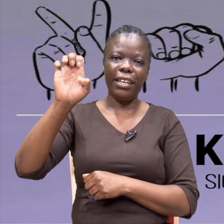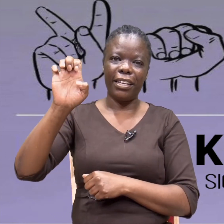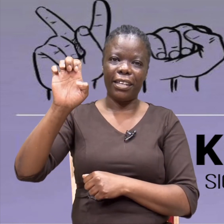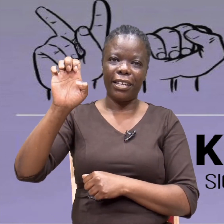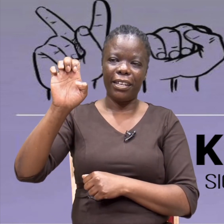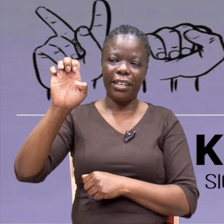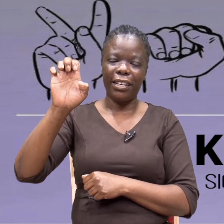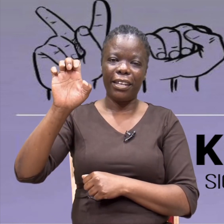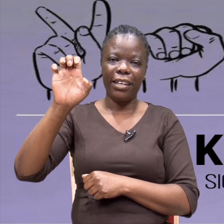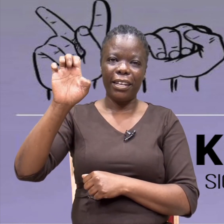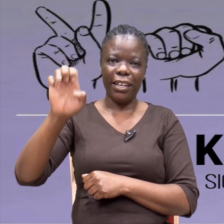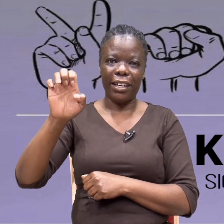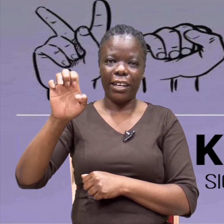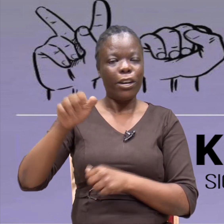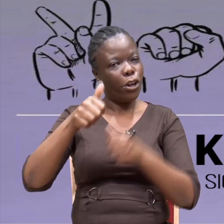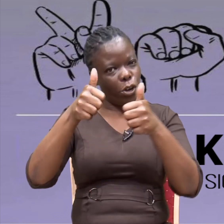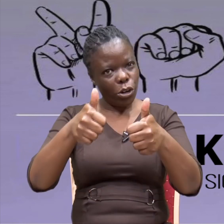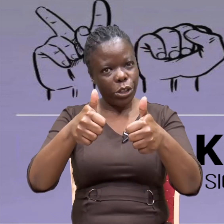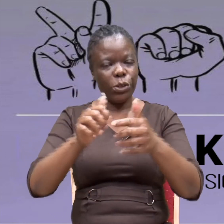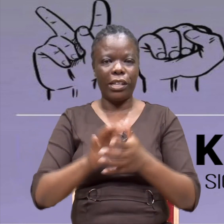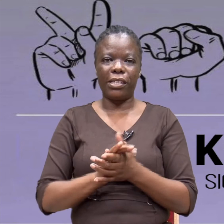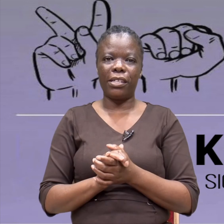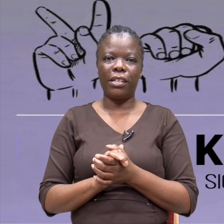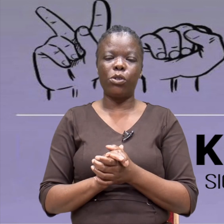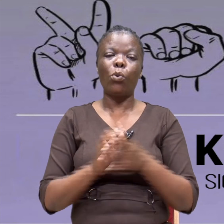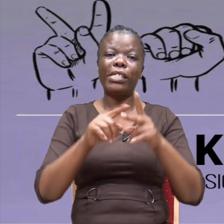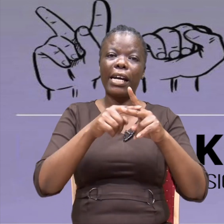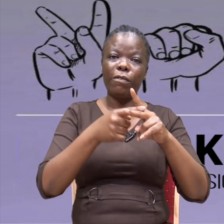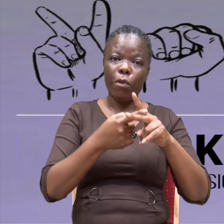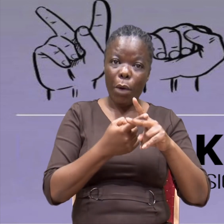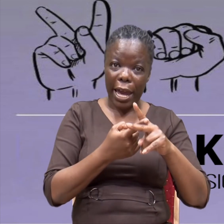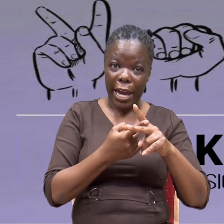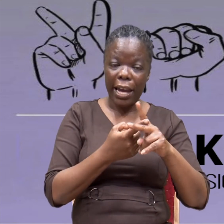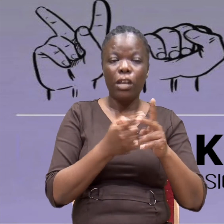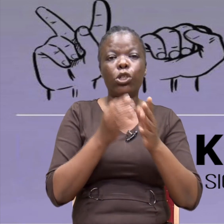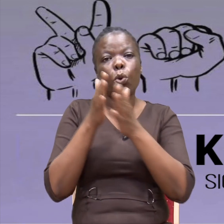E. E. Good students. So we start from A to E.